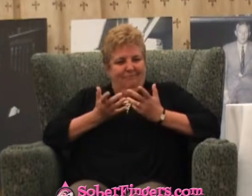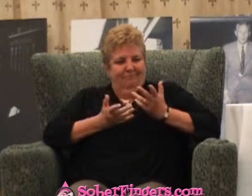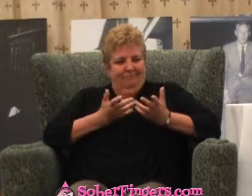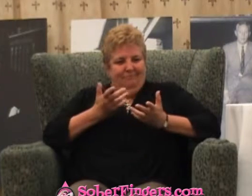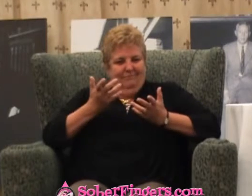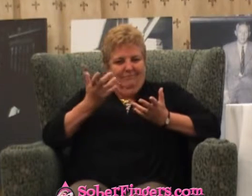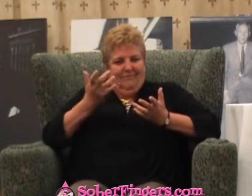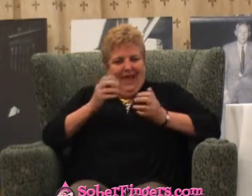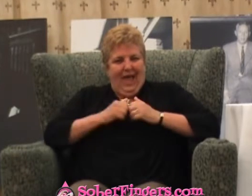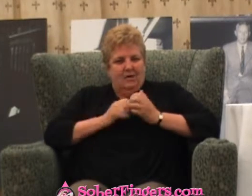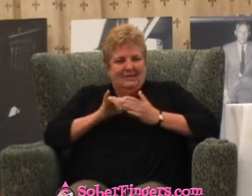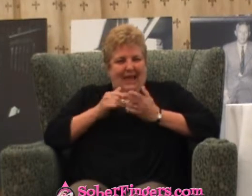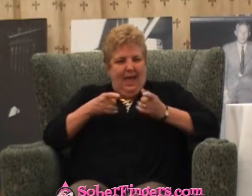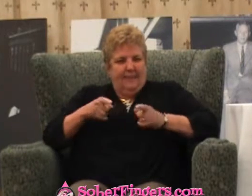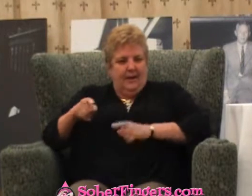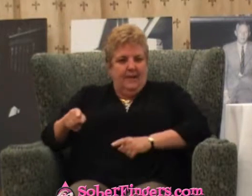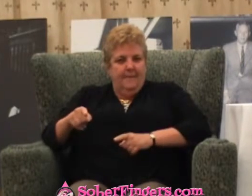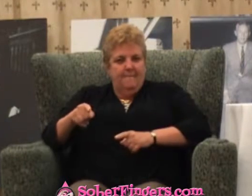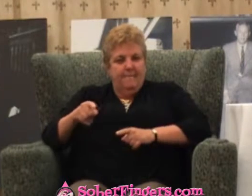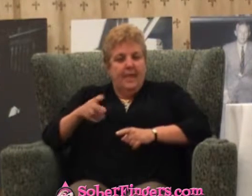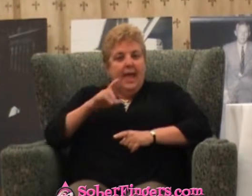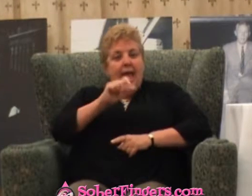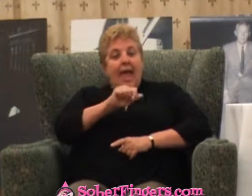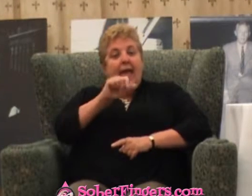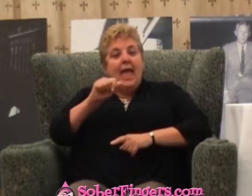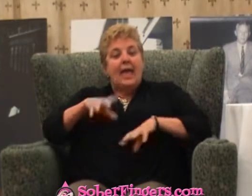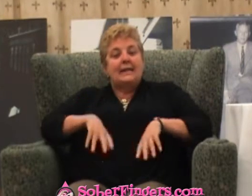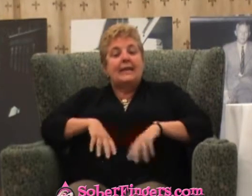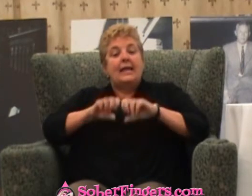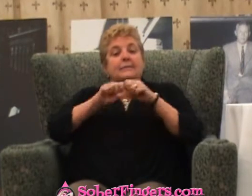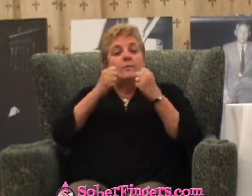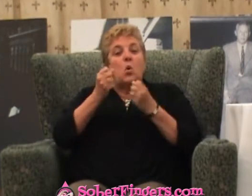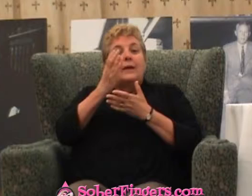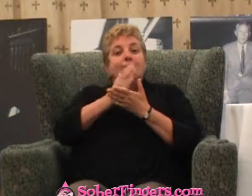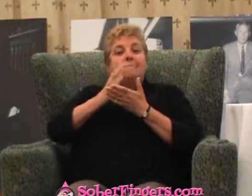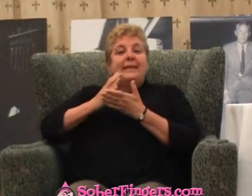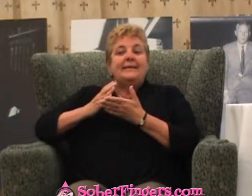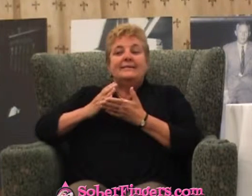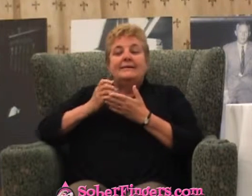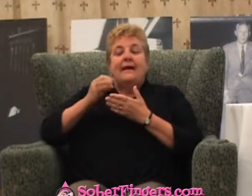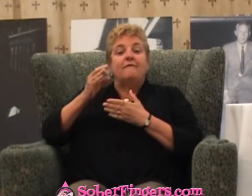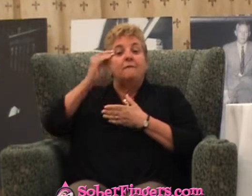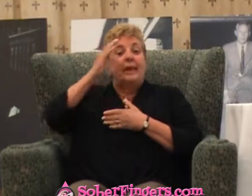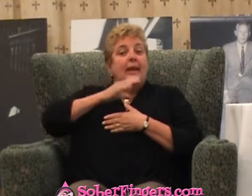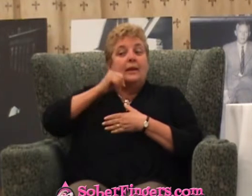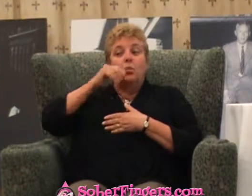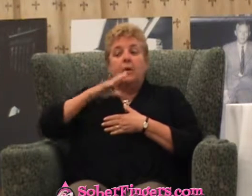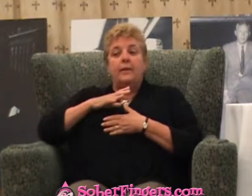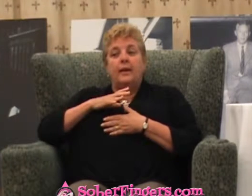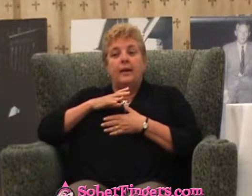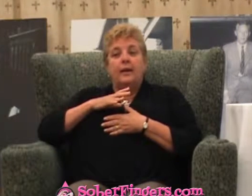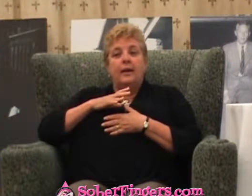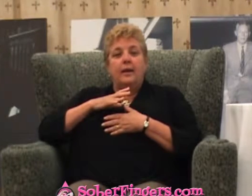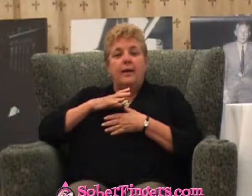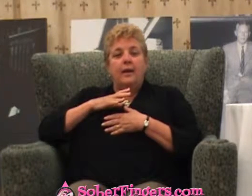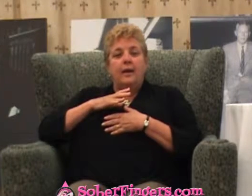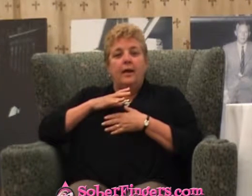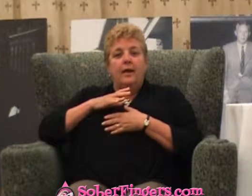Alcoholics Anonymous takes broken up pieces of men and women, and working with the guidance of a